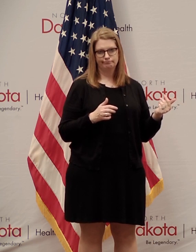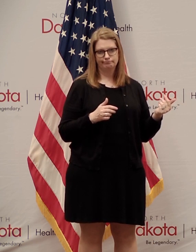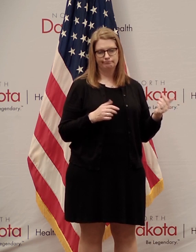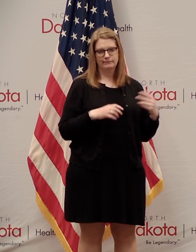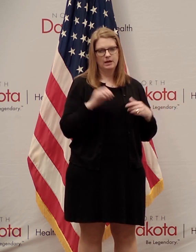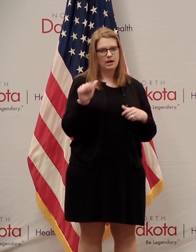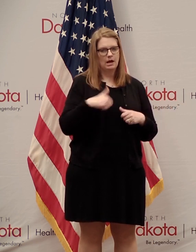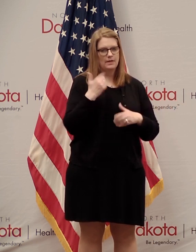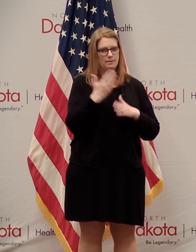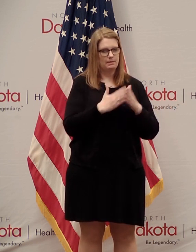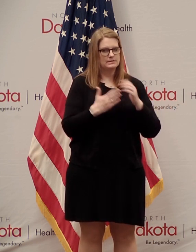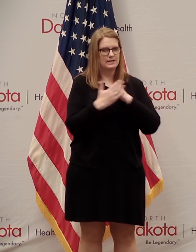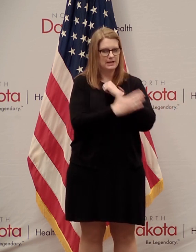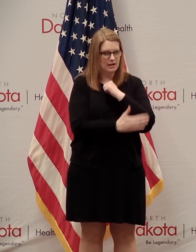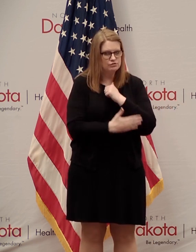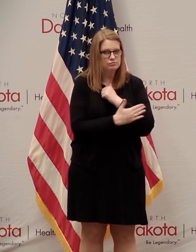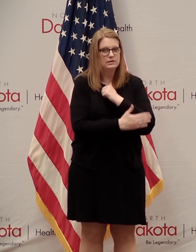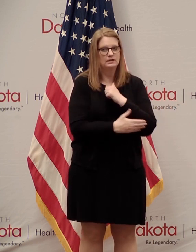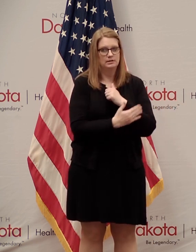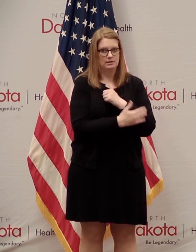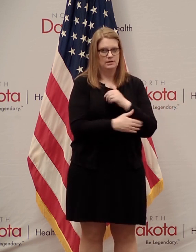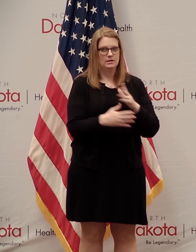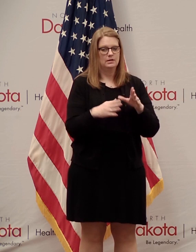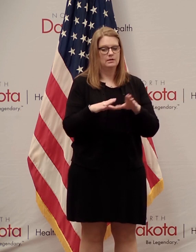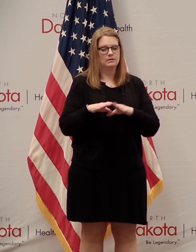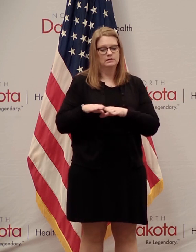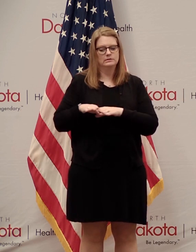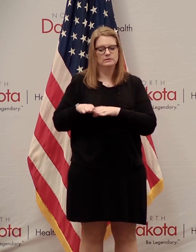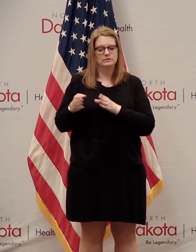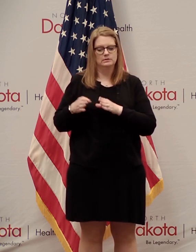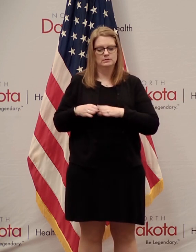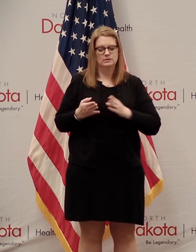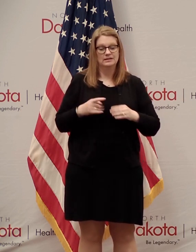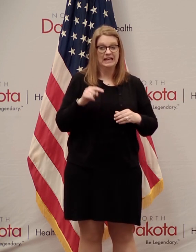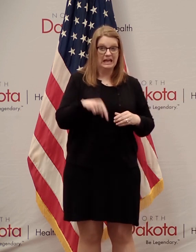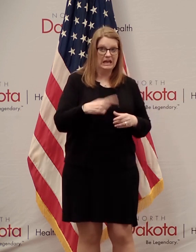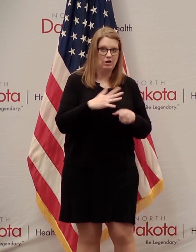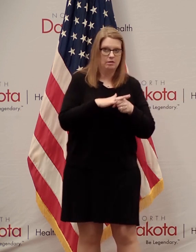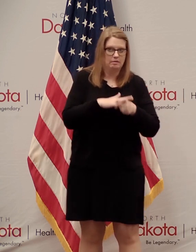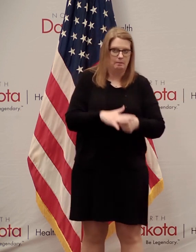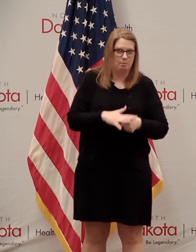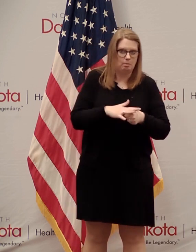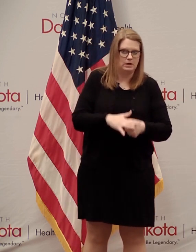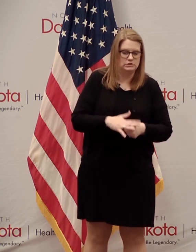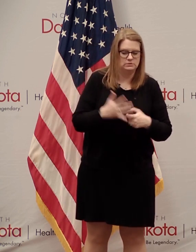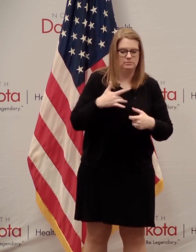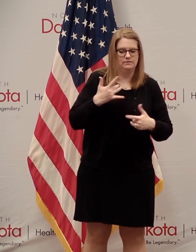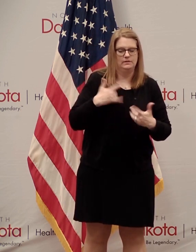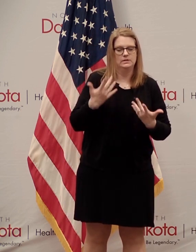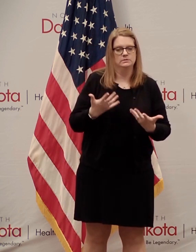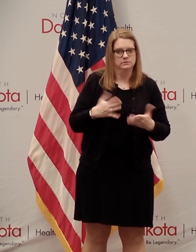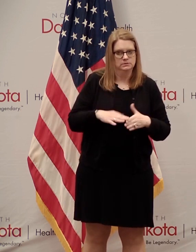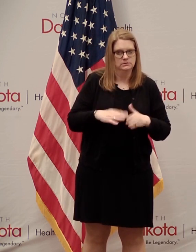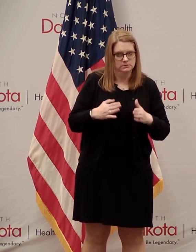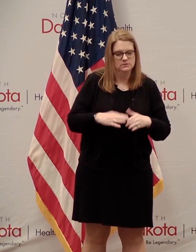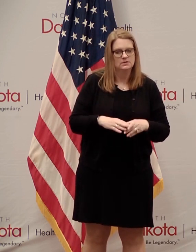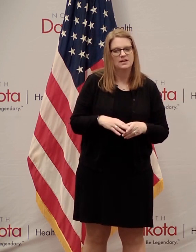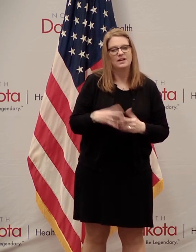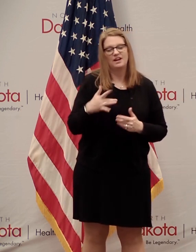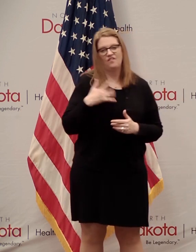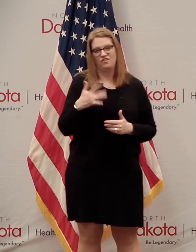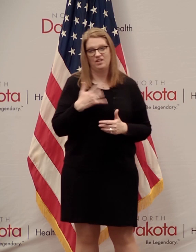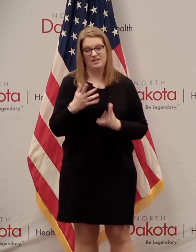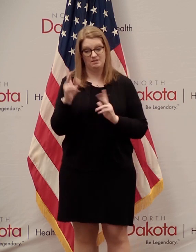other parts of the nation start to open up, the pressure will continue to increase here. I predict that compliance will start